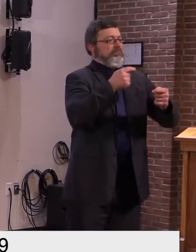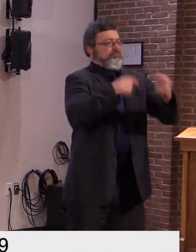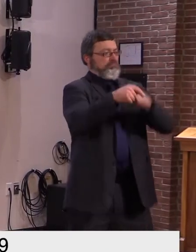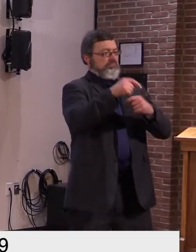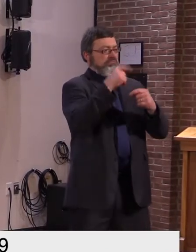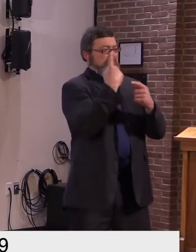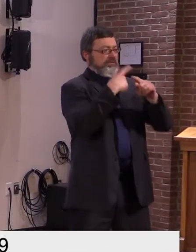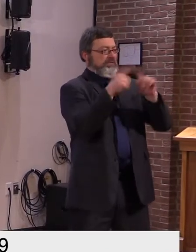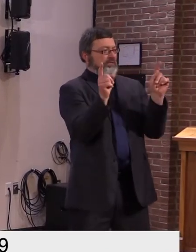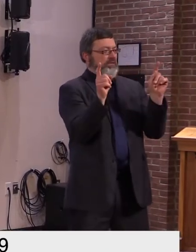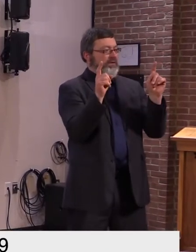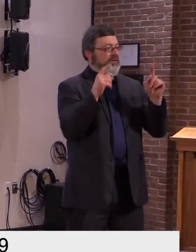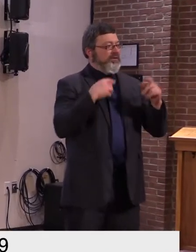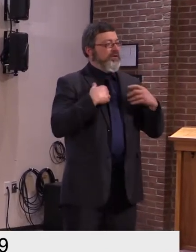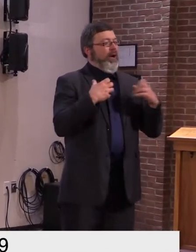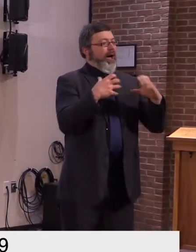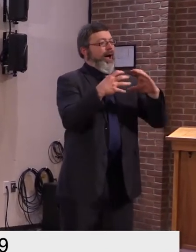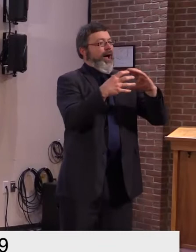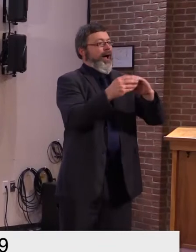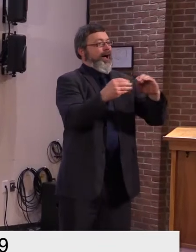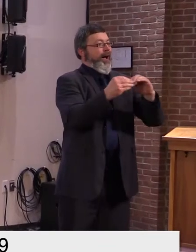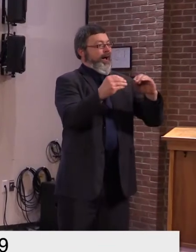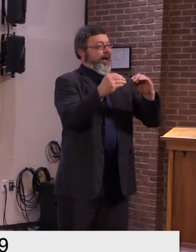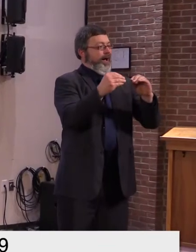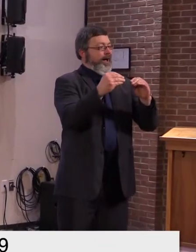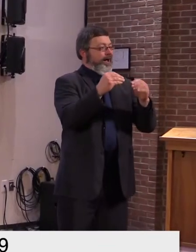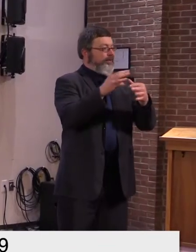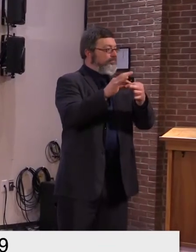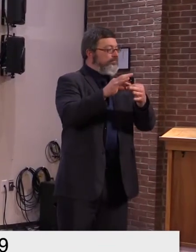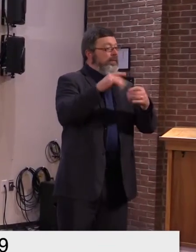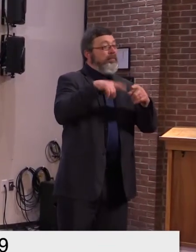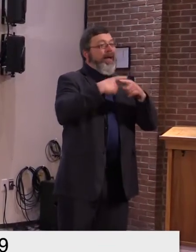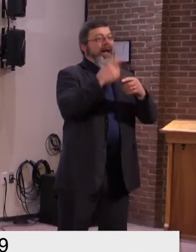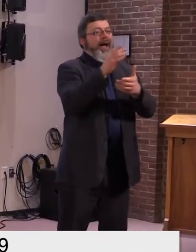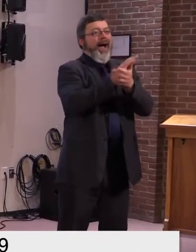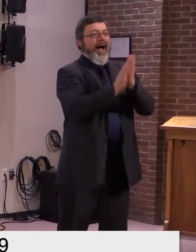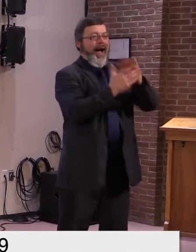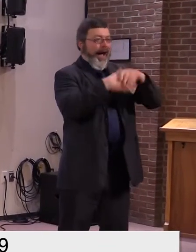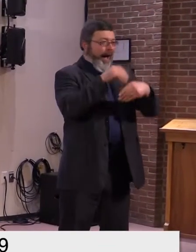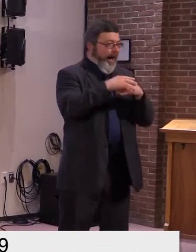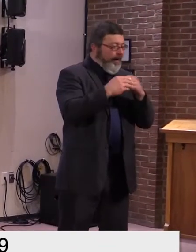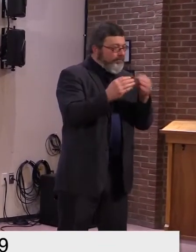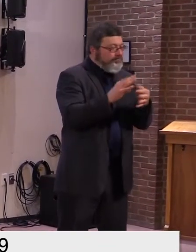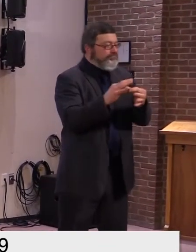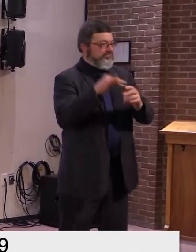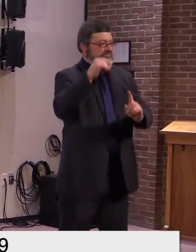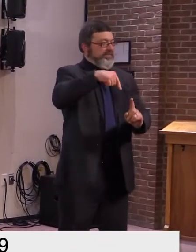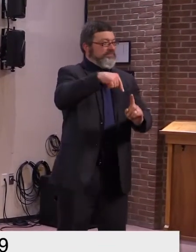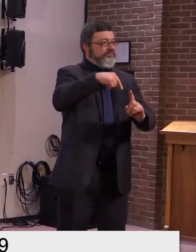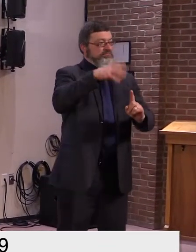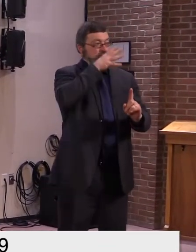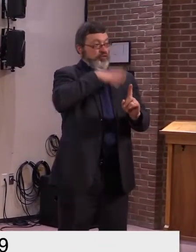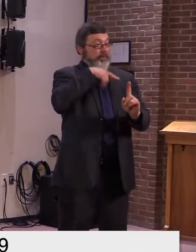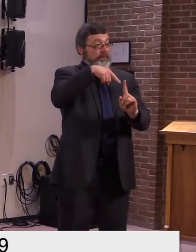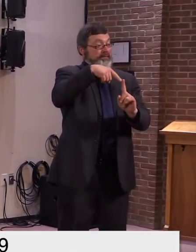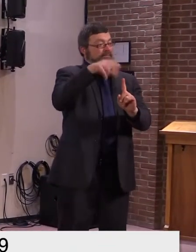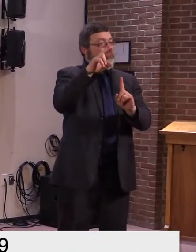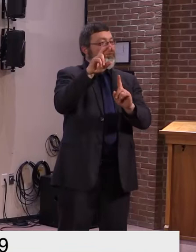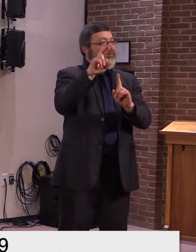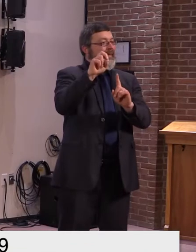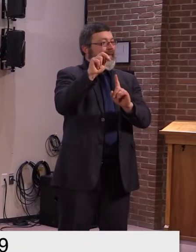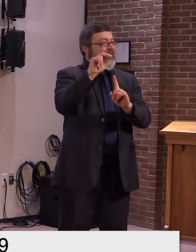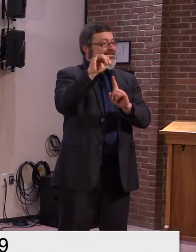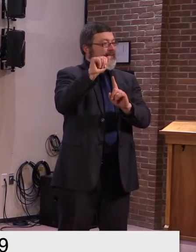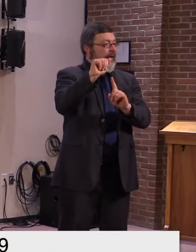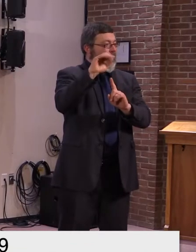another Rays of Kindness story. Today I want to talk about Renita Marshall of Barrie, who works for the state